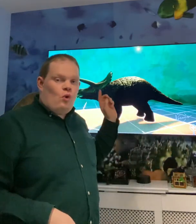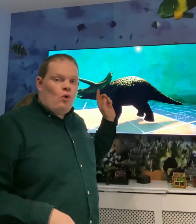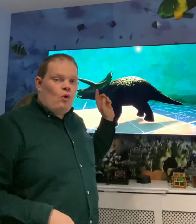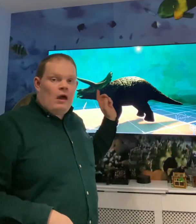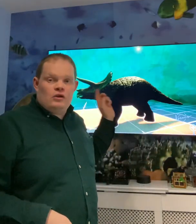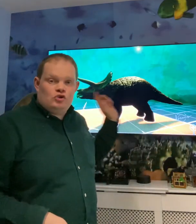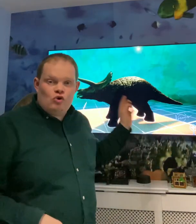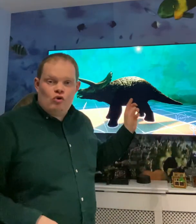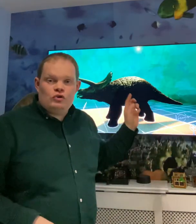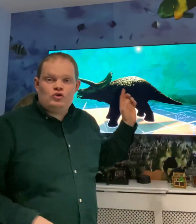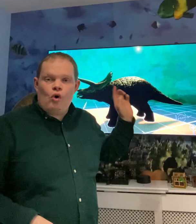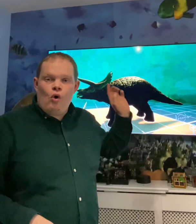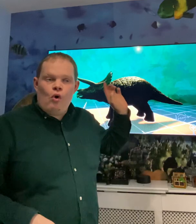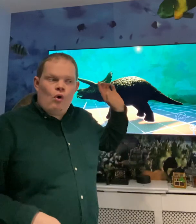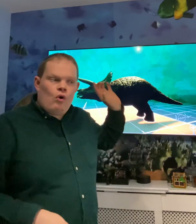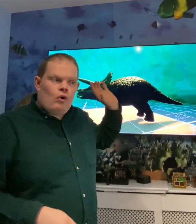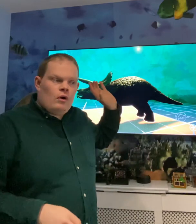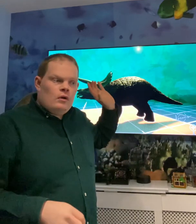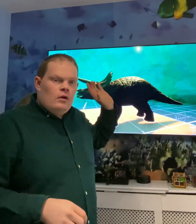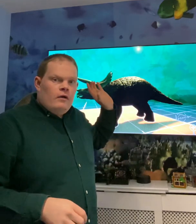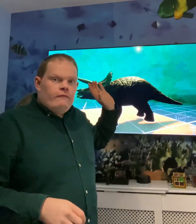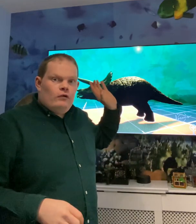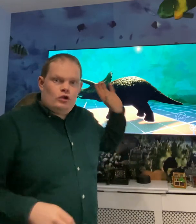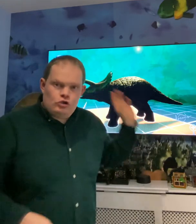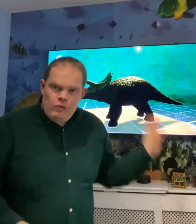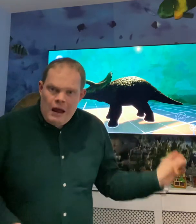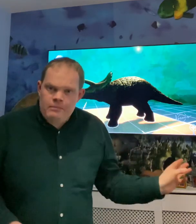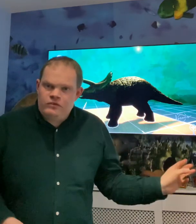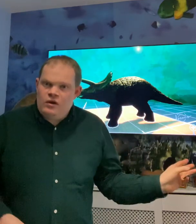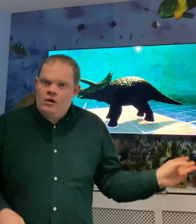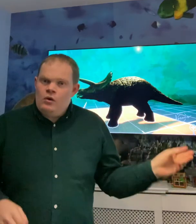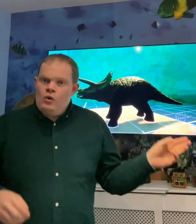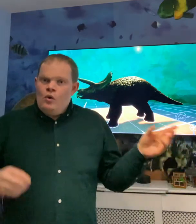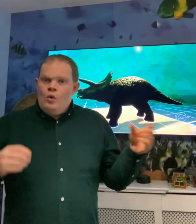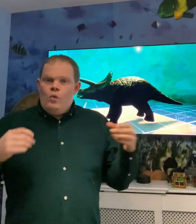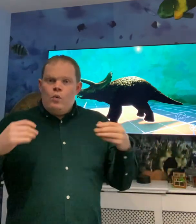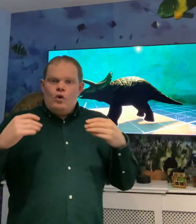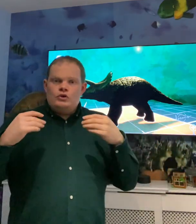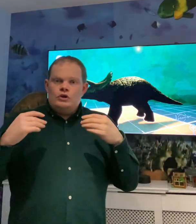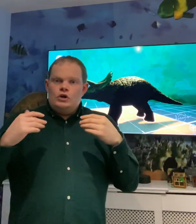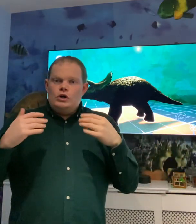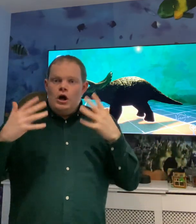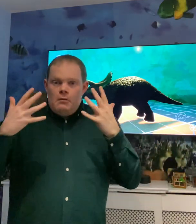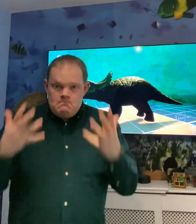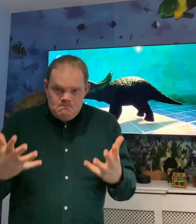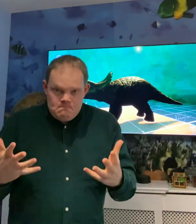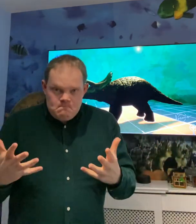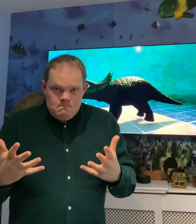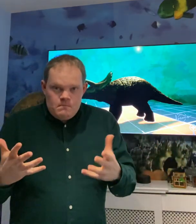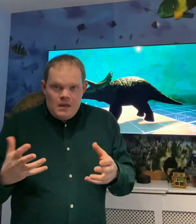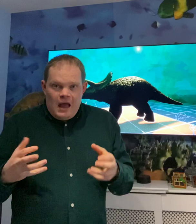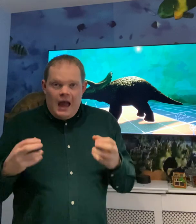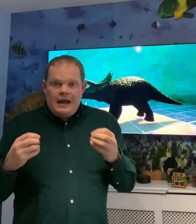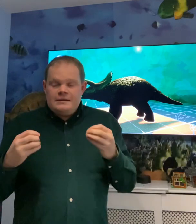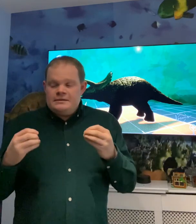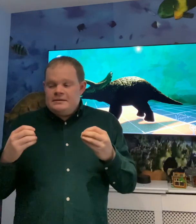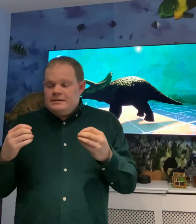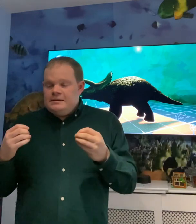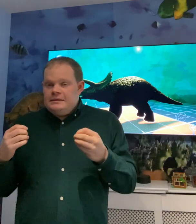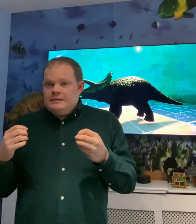or Allosaurus or Velociraptor would come and take